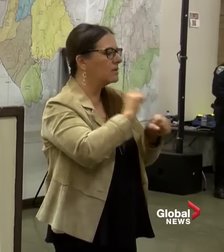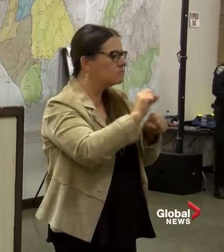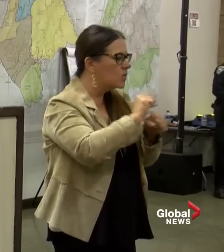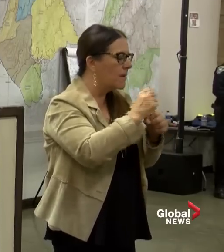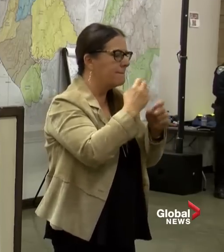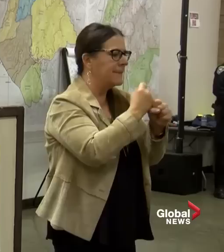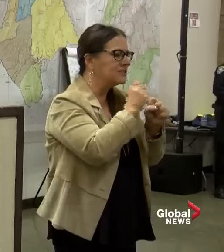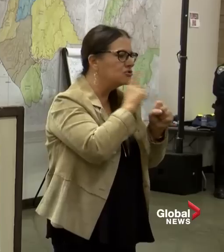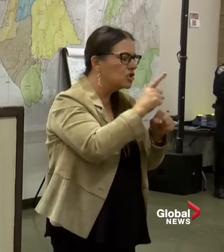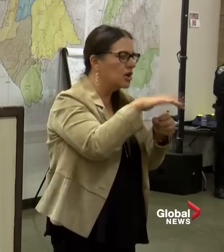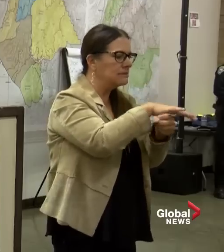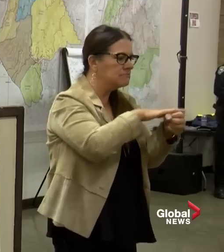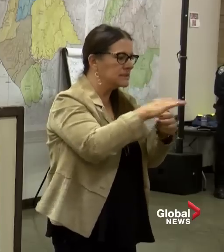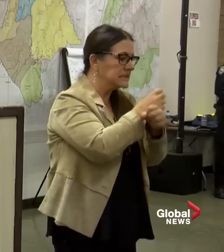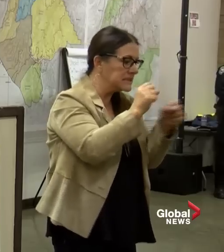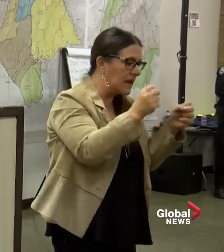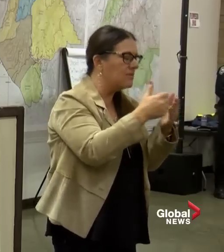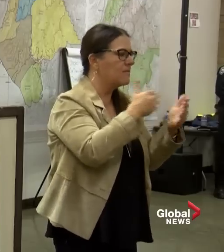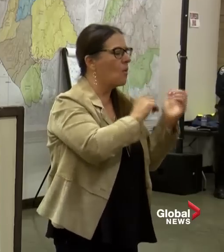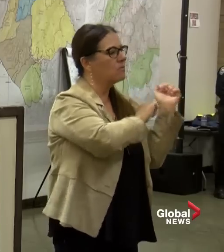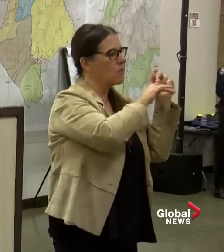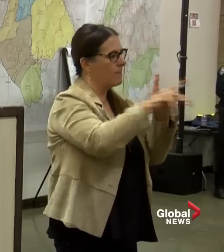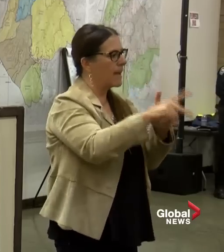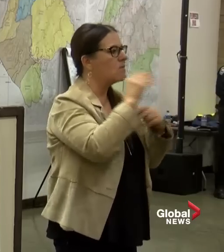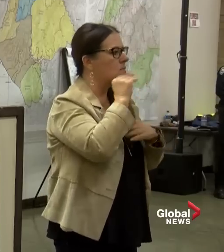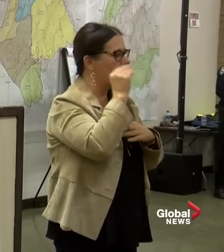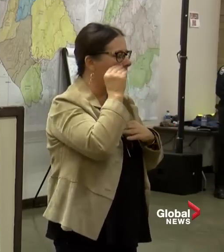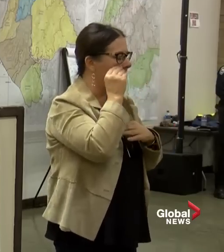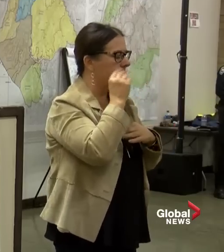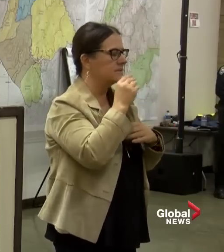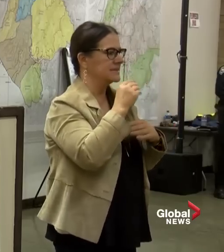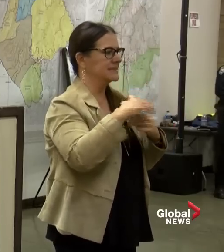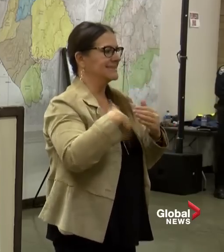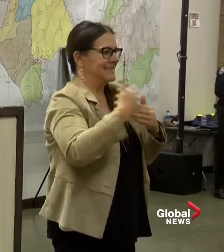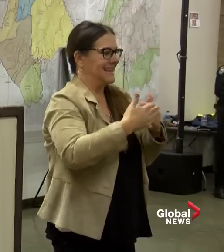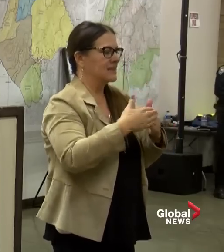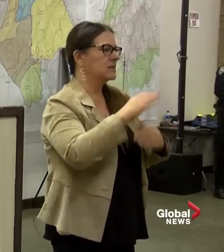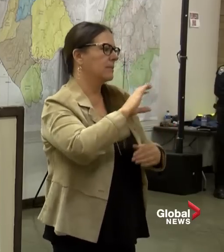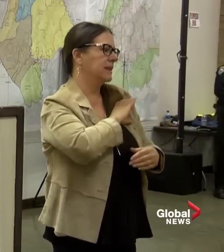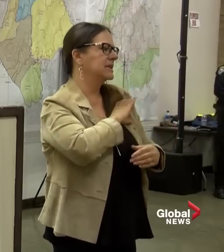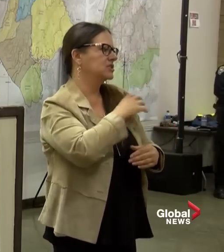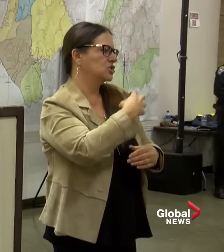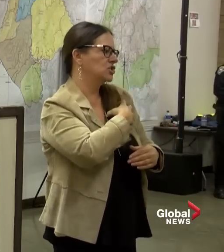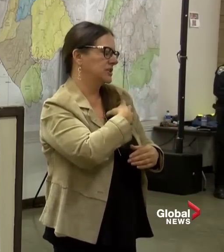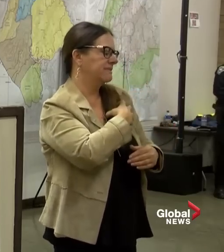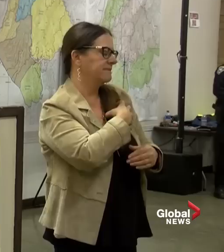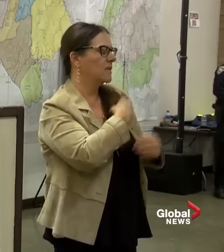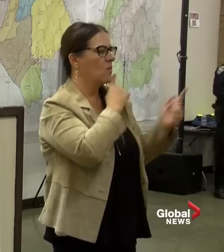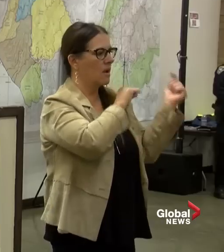You will hear more about that next from the Paradise Police Chief. Eric Reinbold.